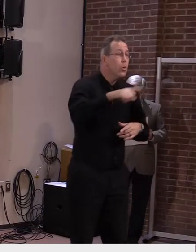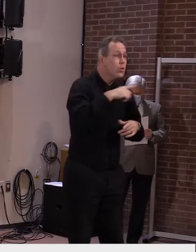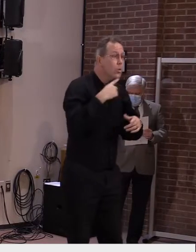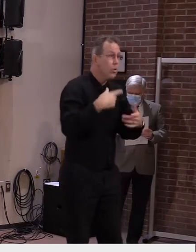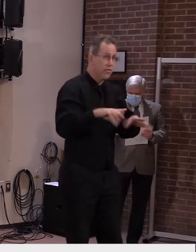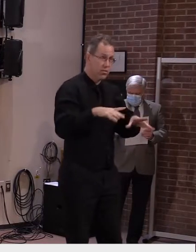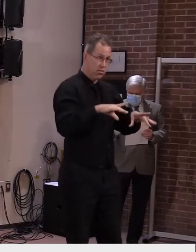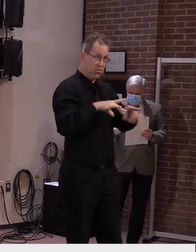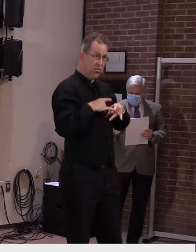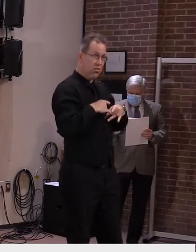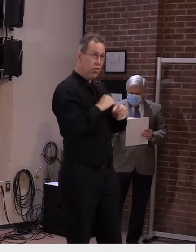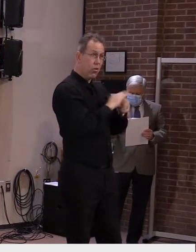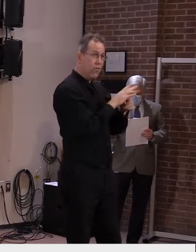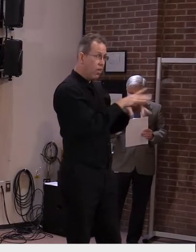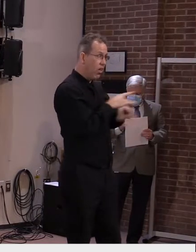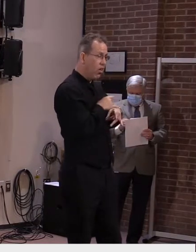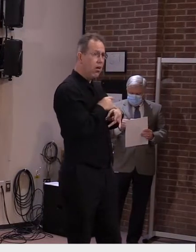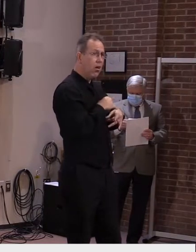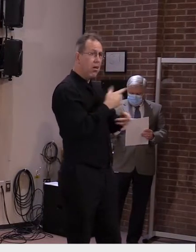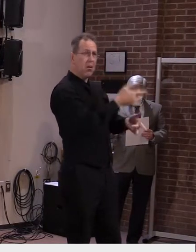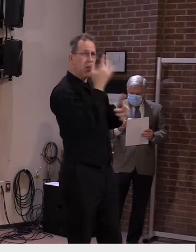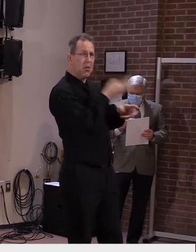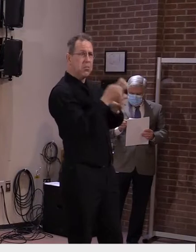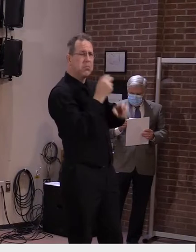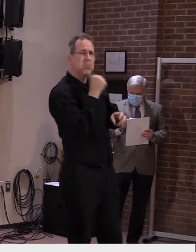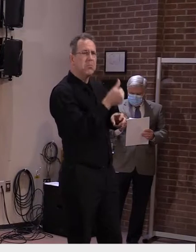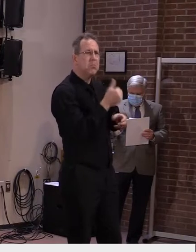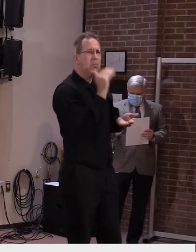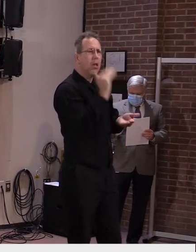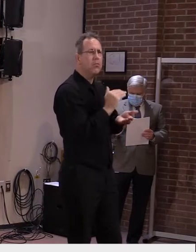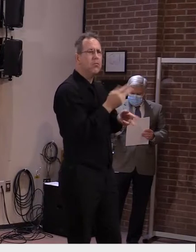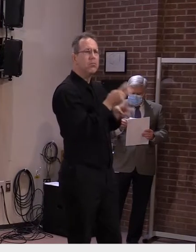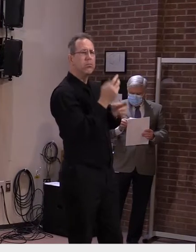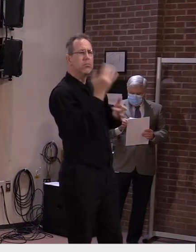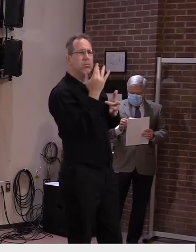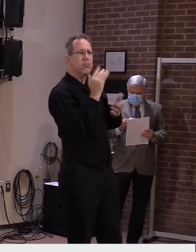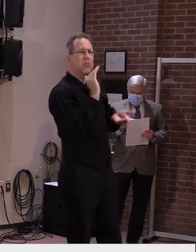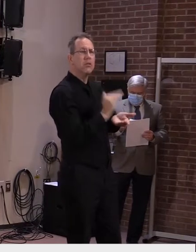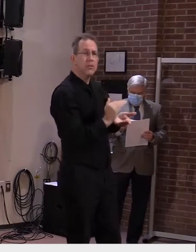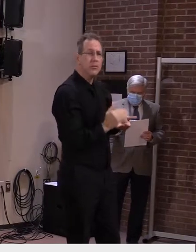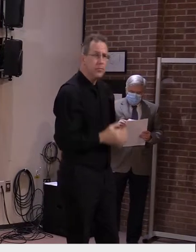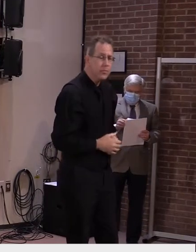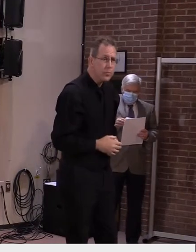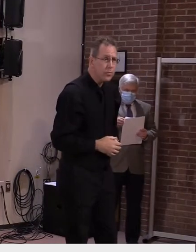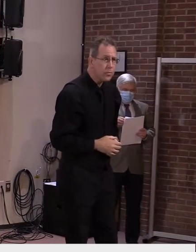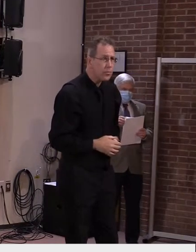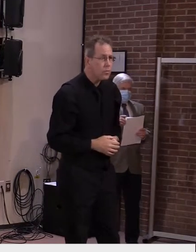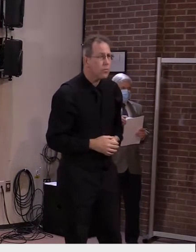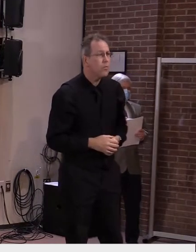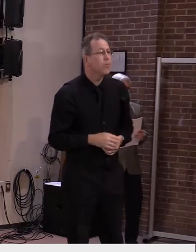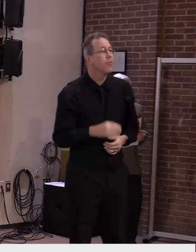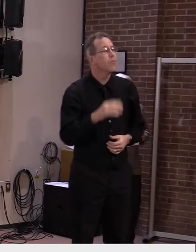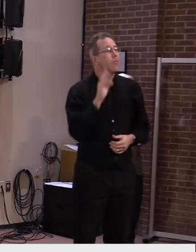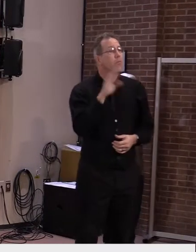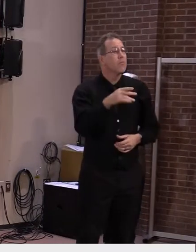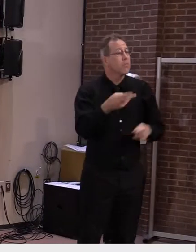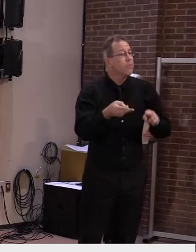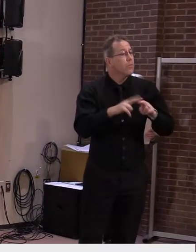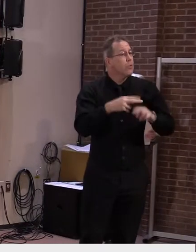make sure you get maximum protection against this variant and any others that will be